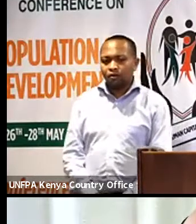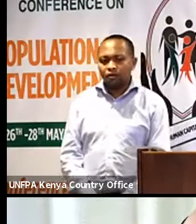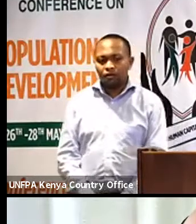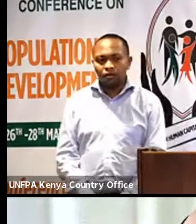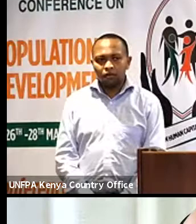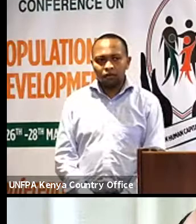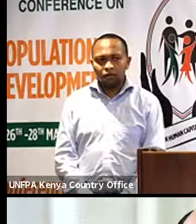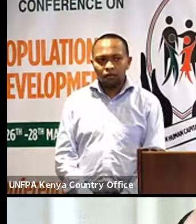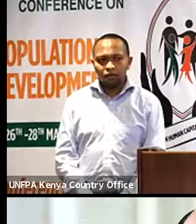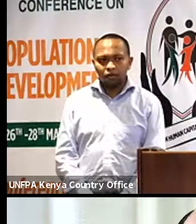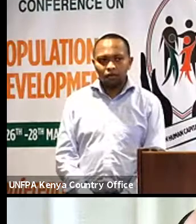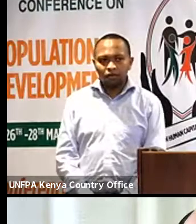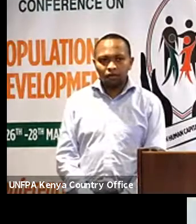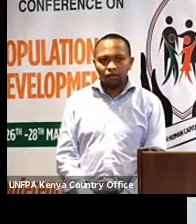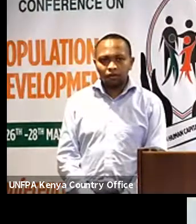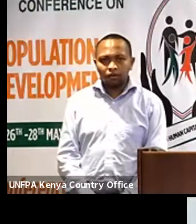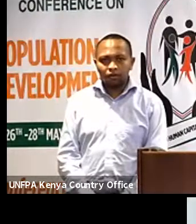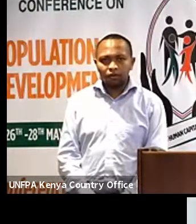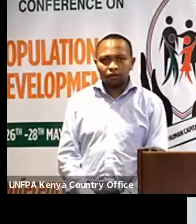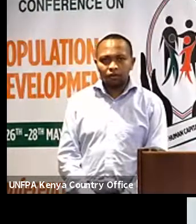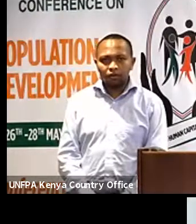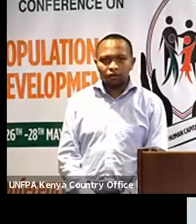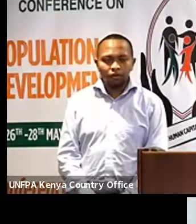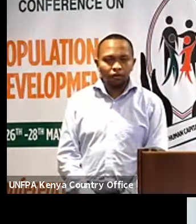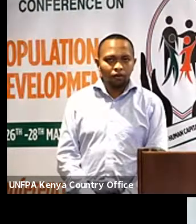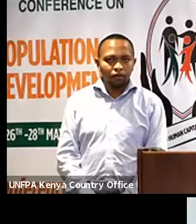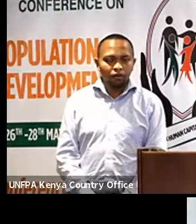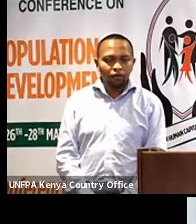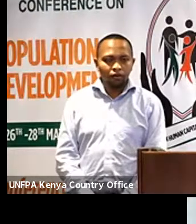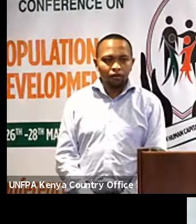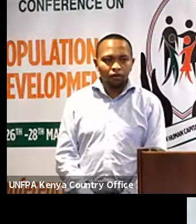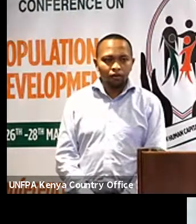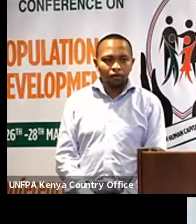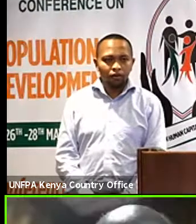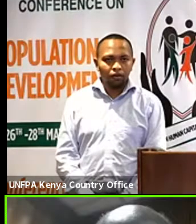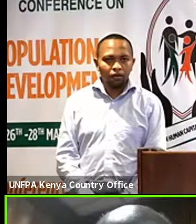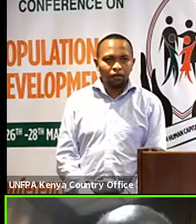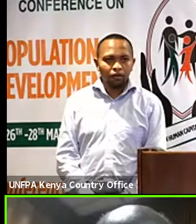those who are with us, can we proceed, Dr. Kituku?